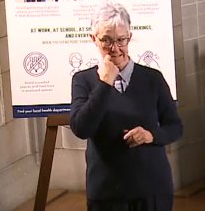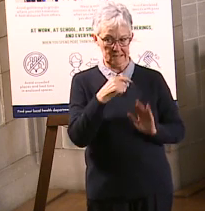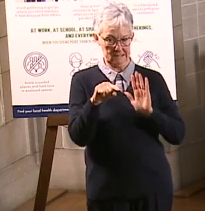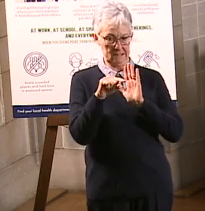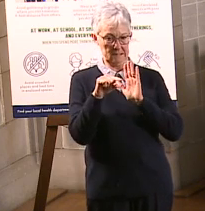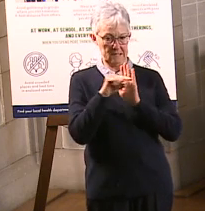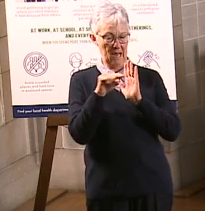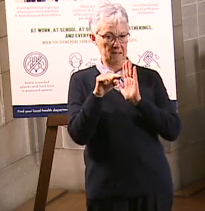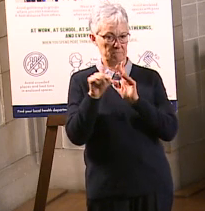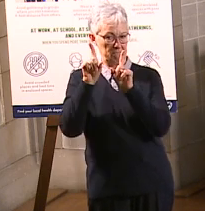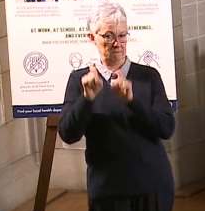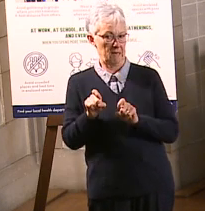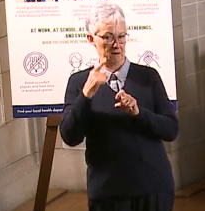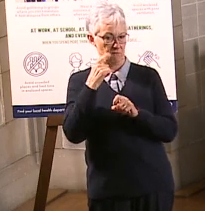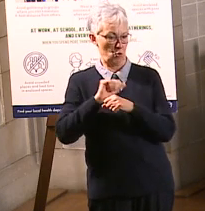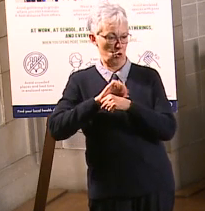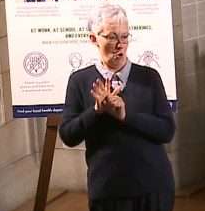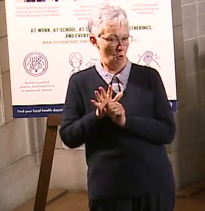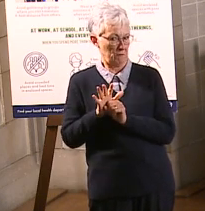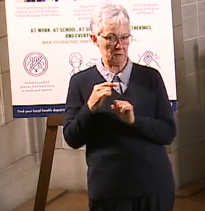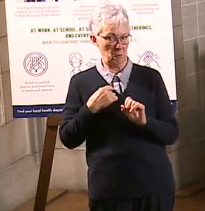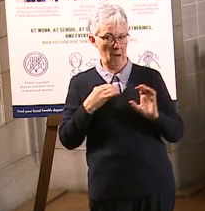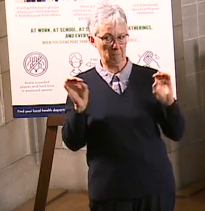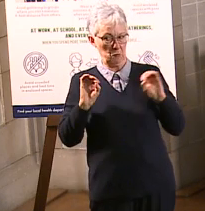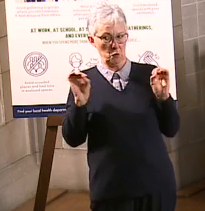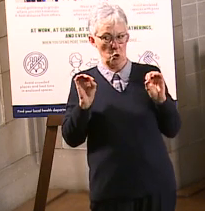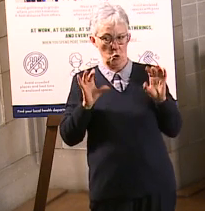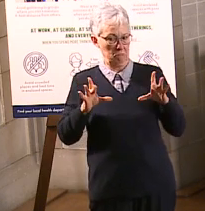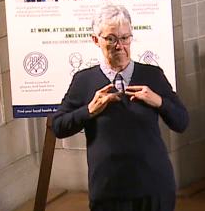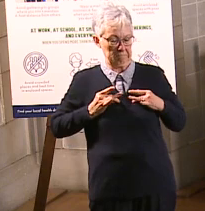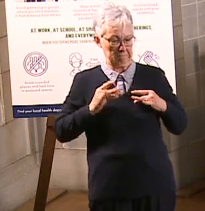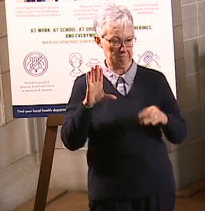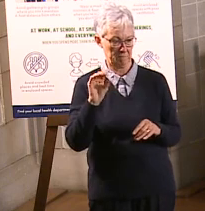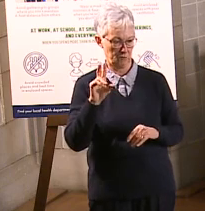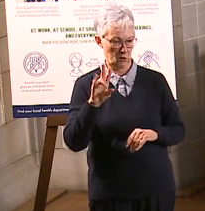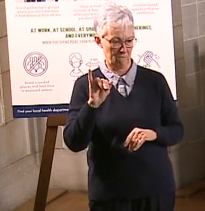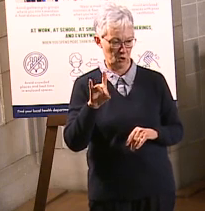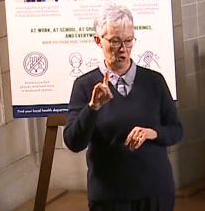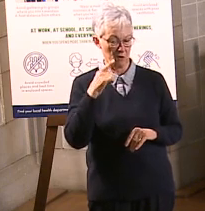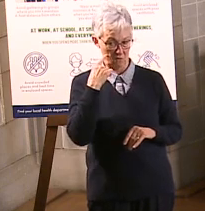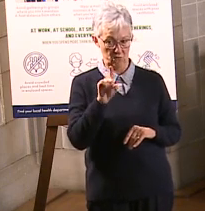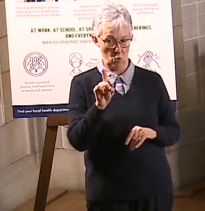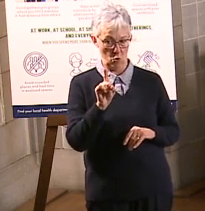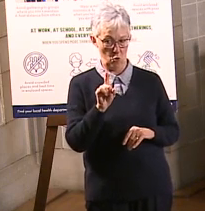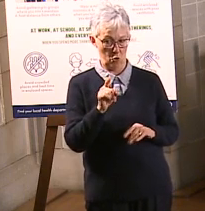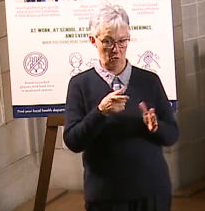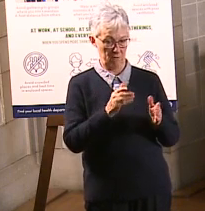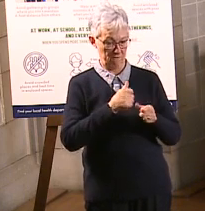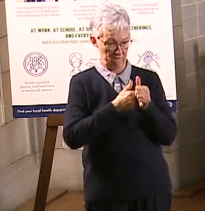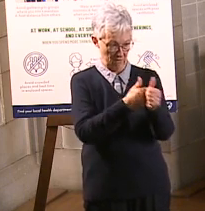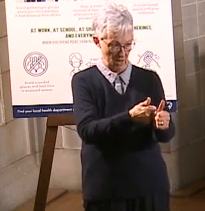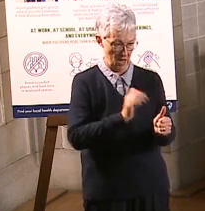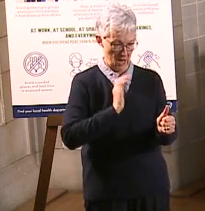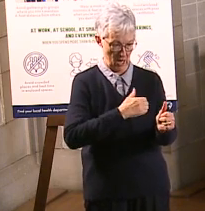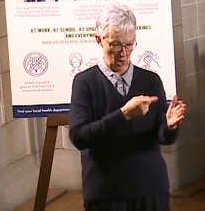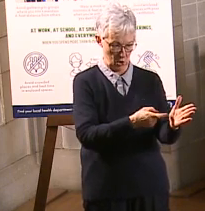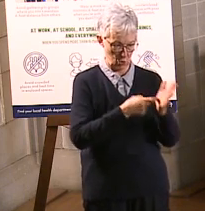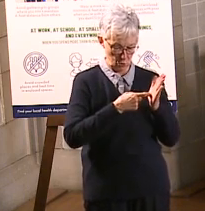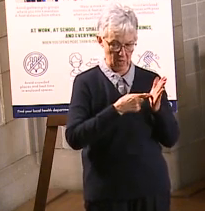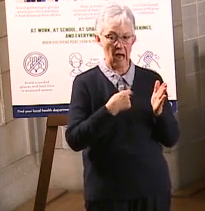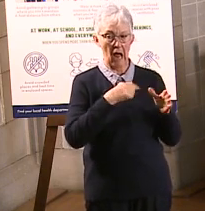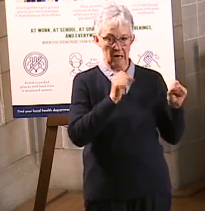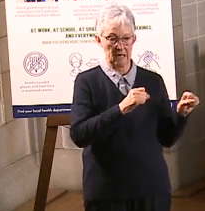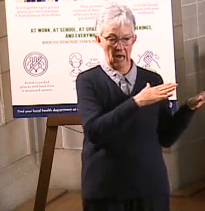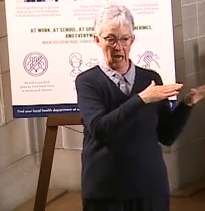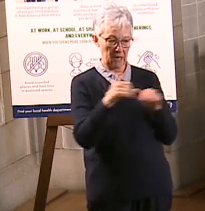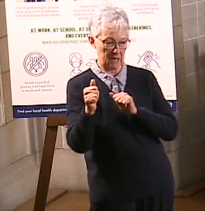So per our quarantine protocols, I will be able to leave my house with a mask